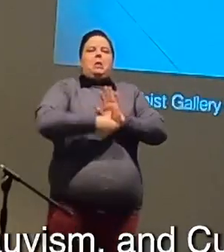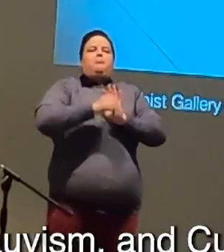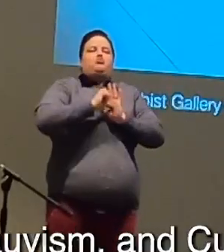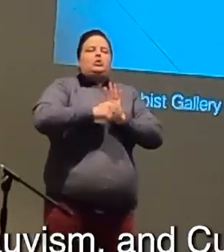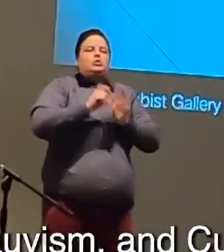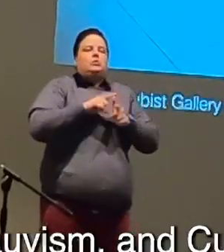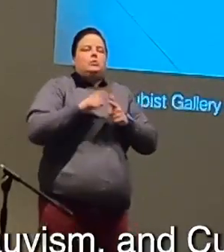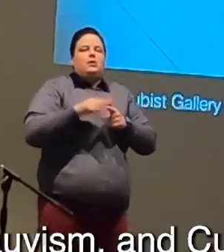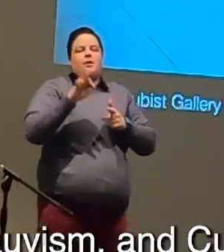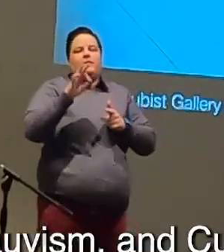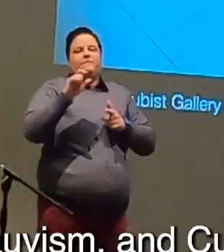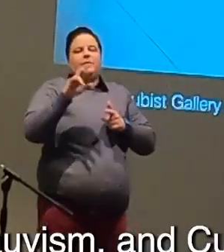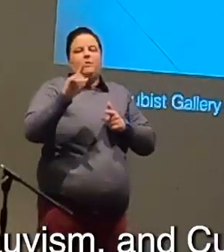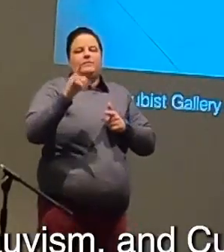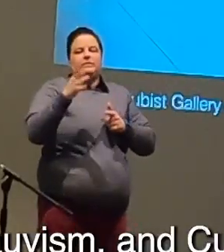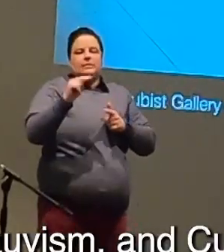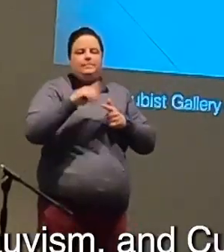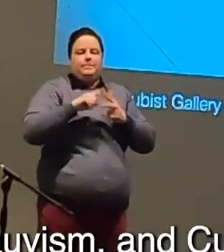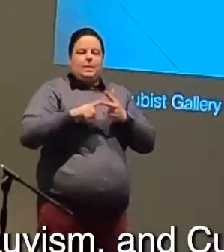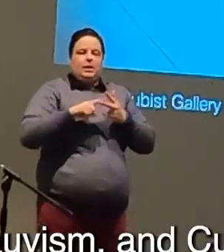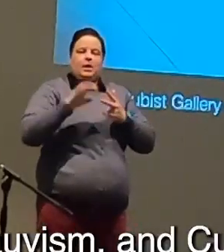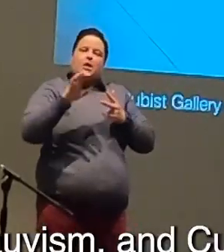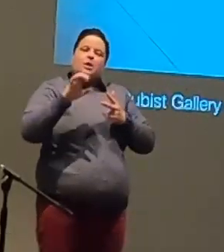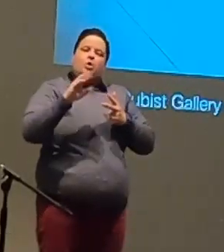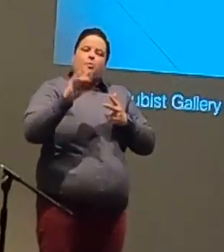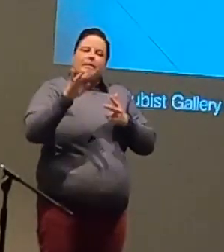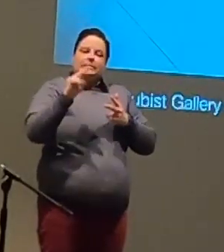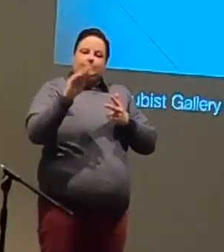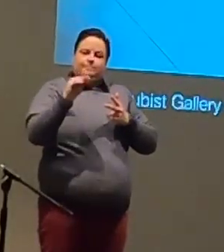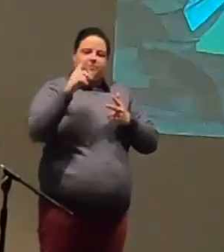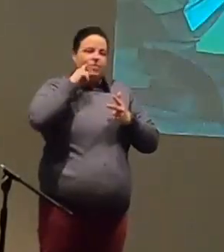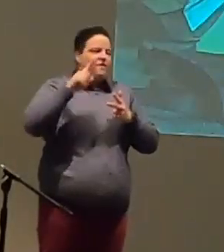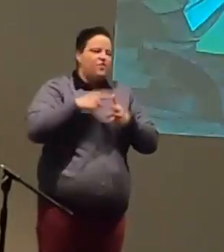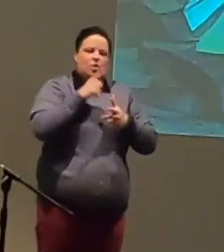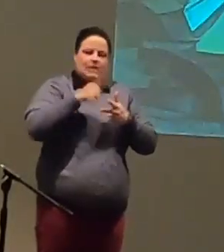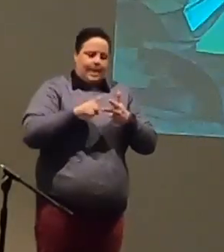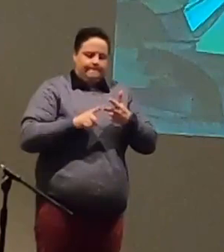Impressionism, Fauvism, and Cubism for the very first time.